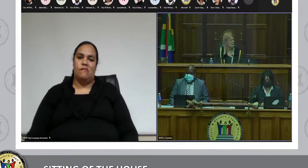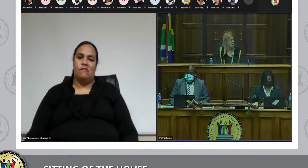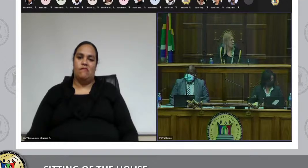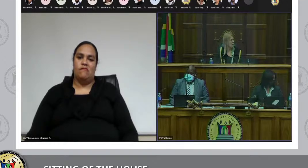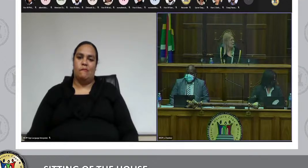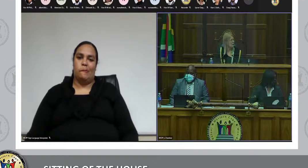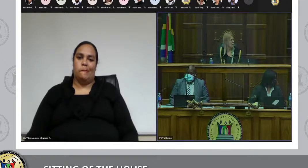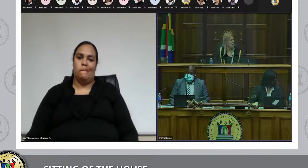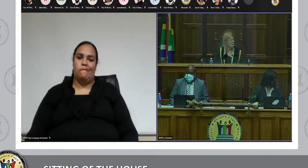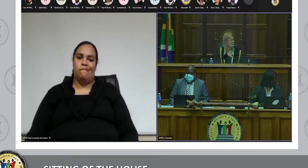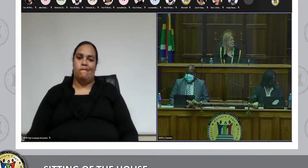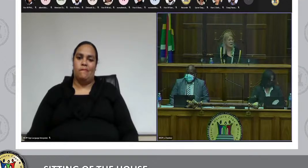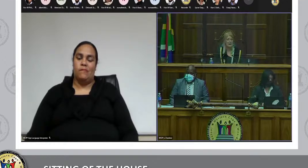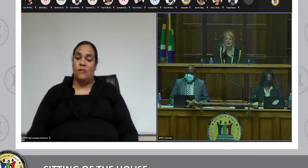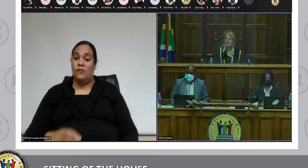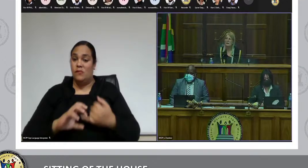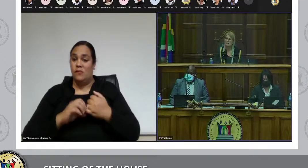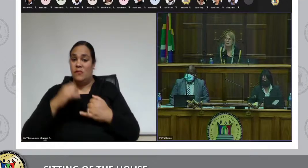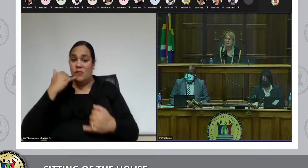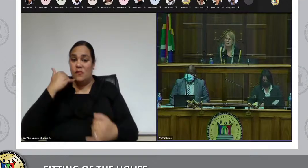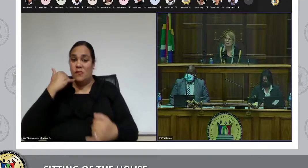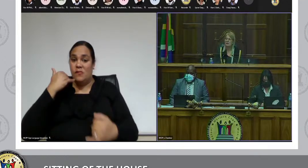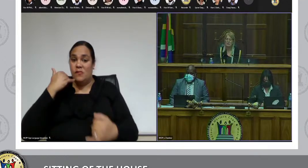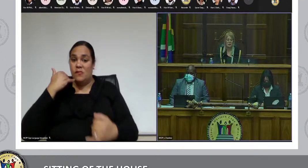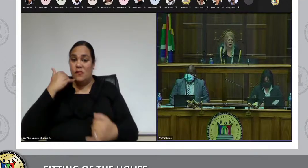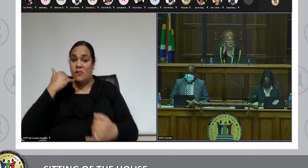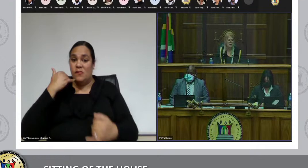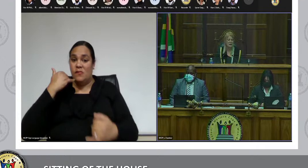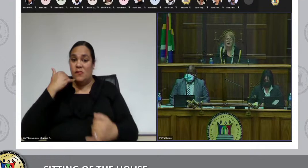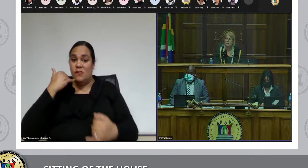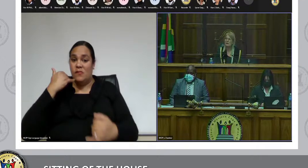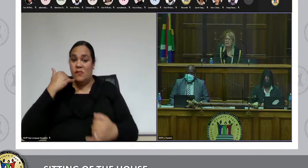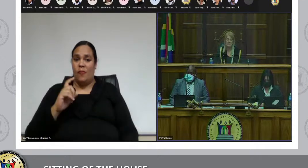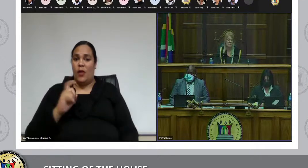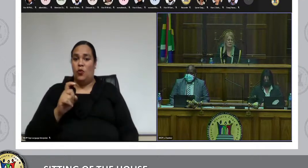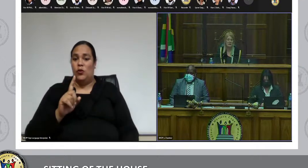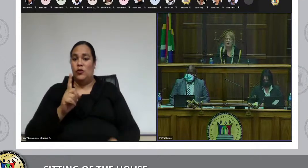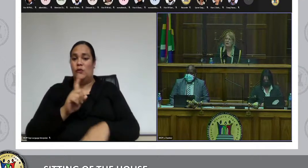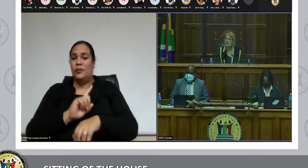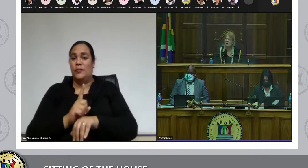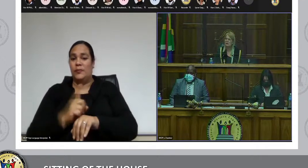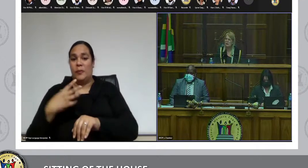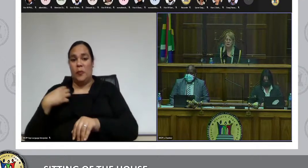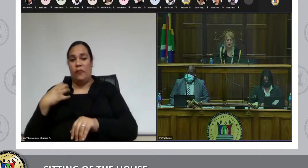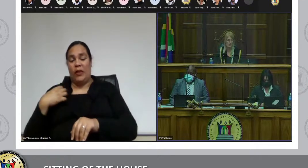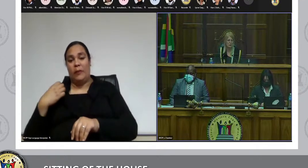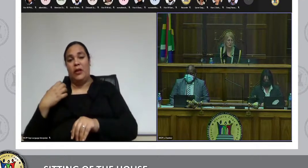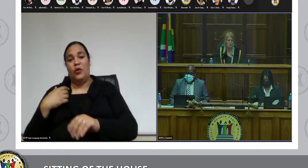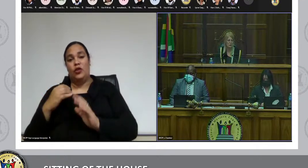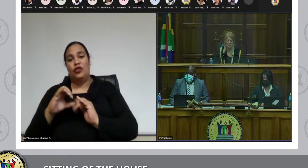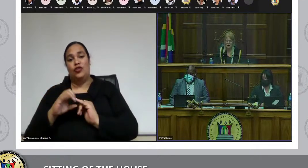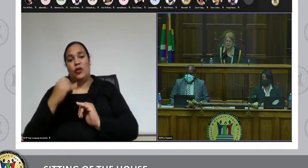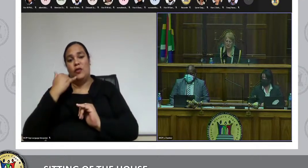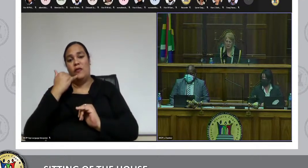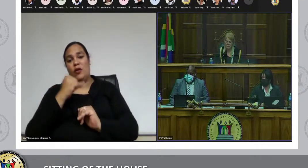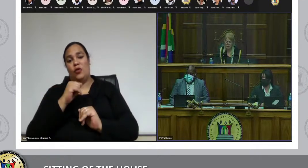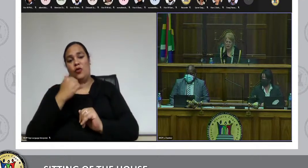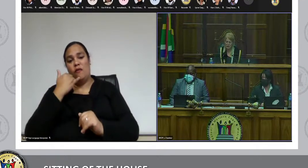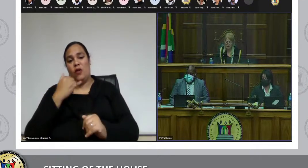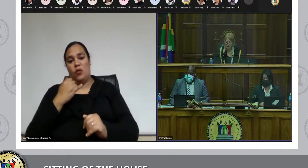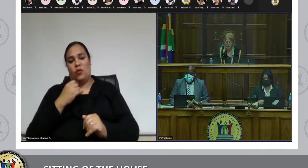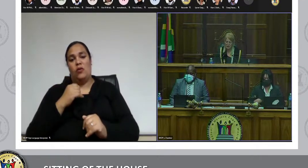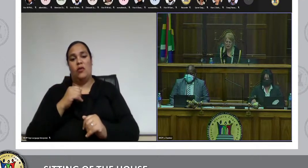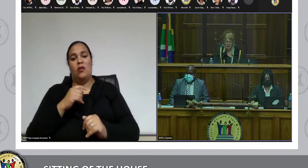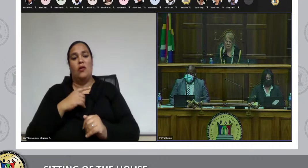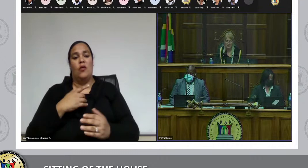Can you phone him on his cell phone? I'm just going to give a quick second, Minister Simmers. We're just going to phone you on your phone, please, so that